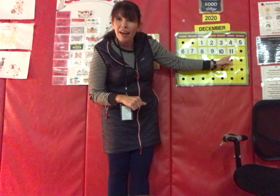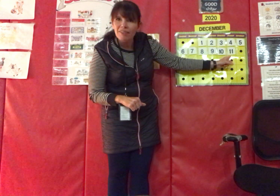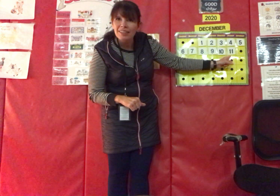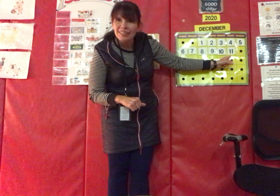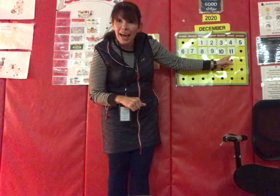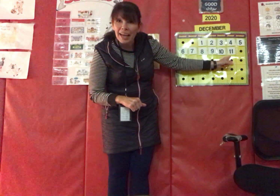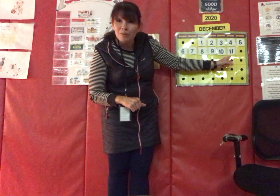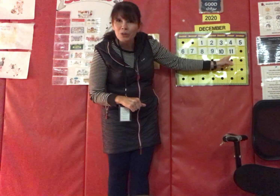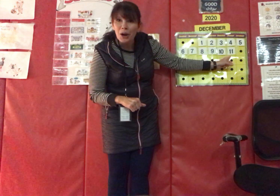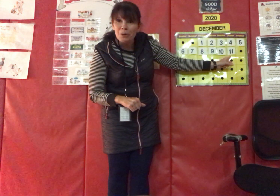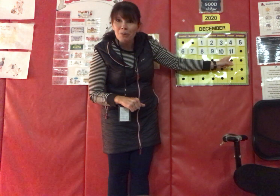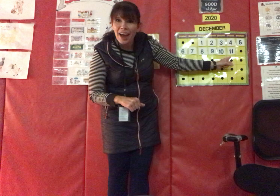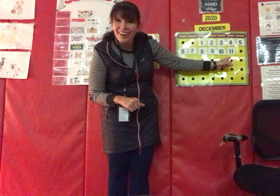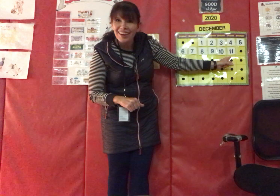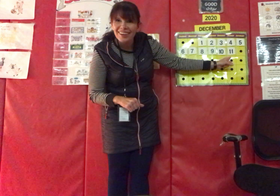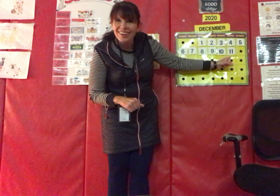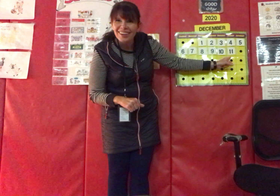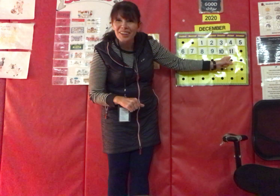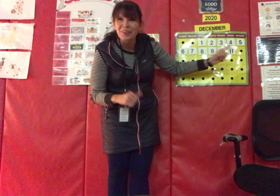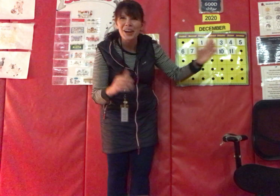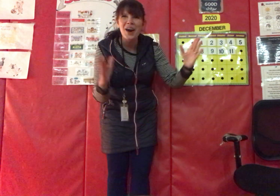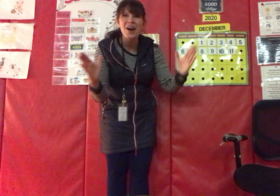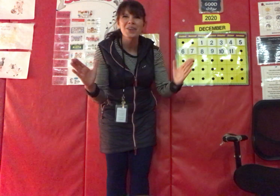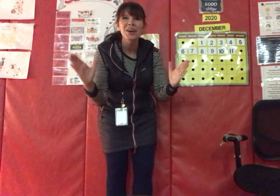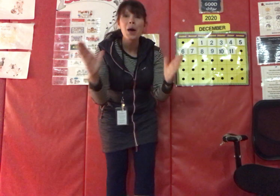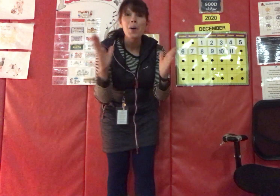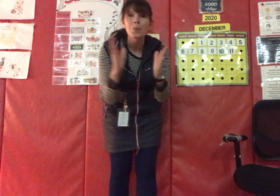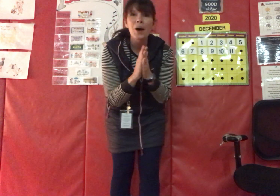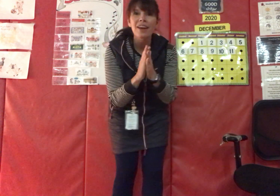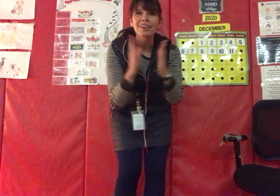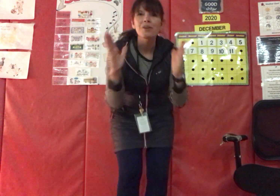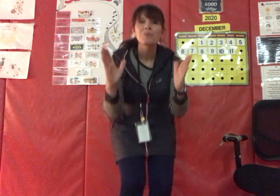11 times. Are we ready? Here we go.